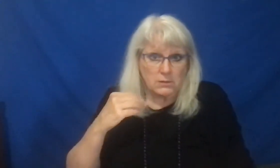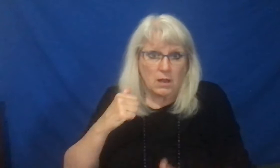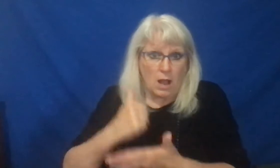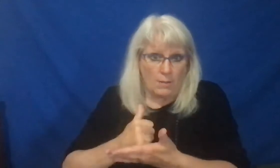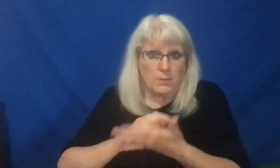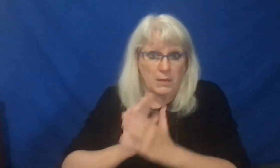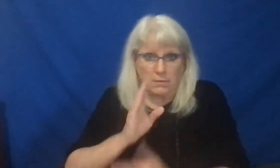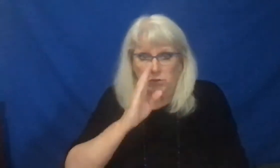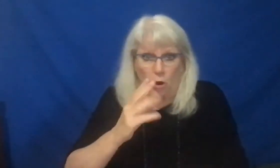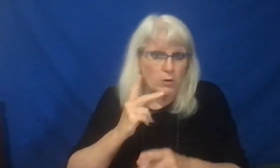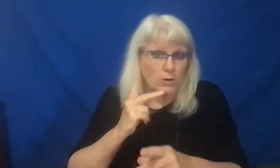into consideration. So